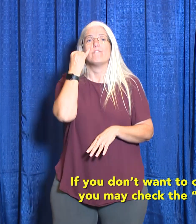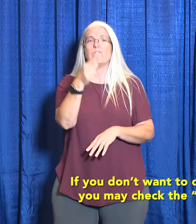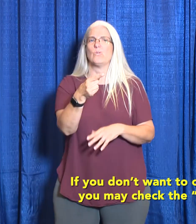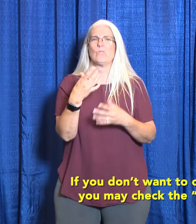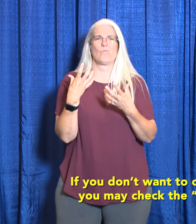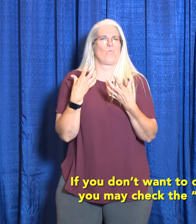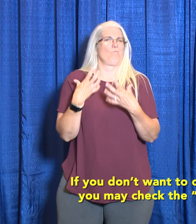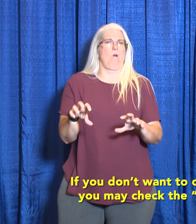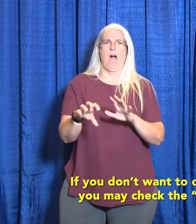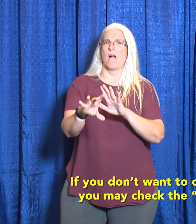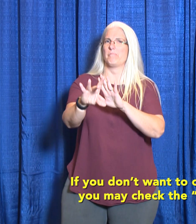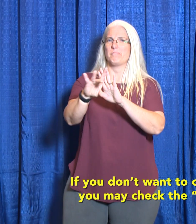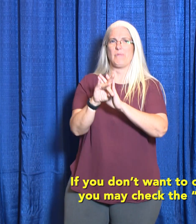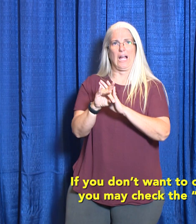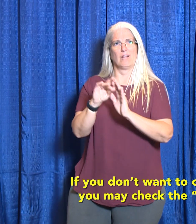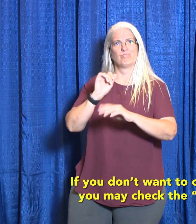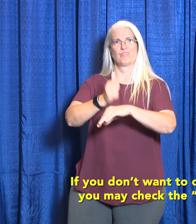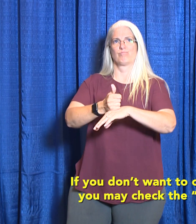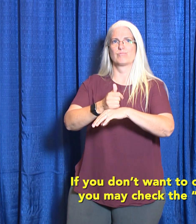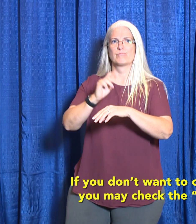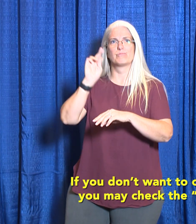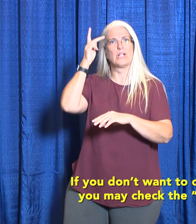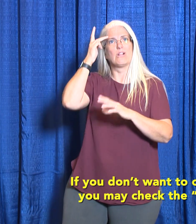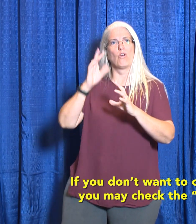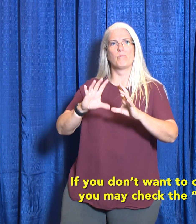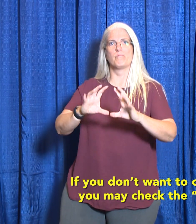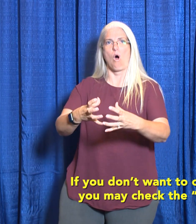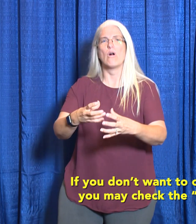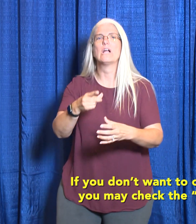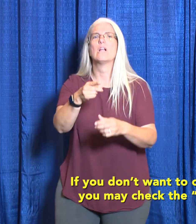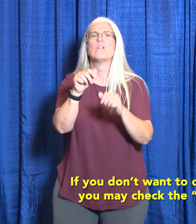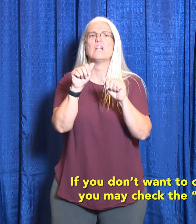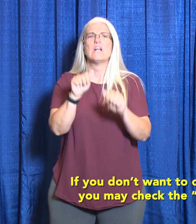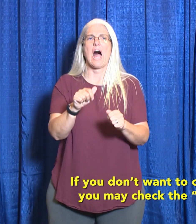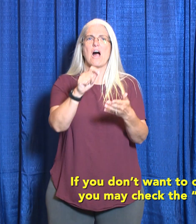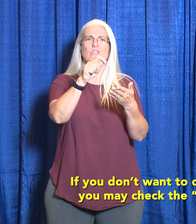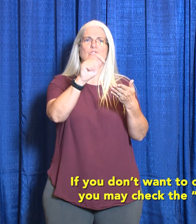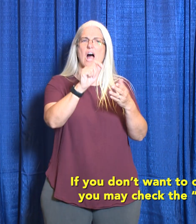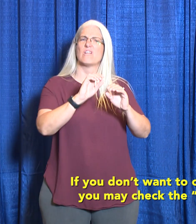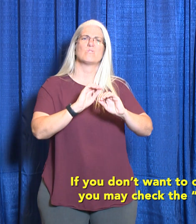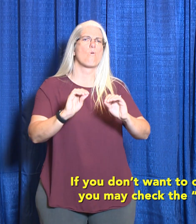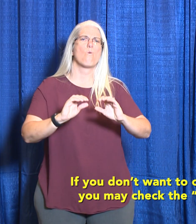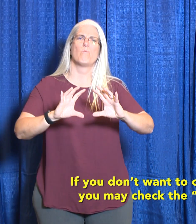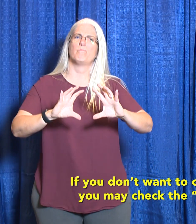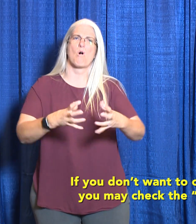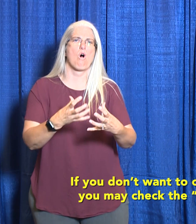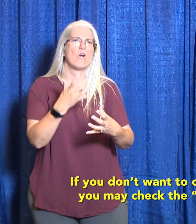If you don't want to choose a political party, you may check the No Party, None box.